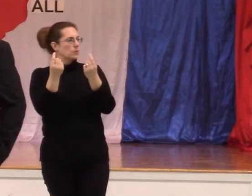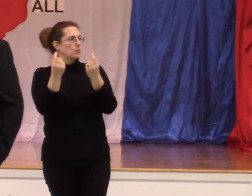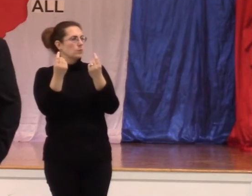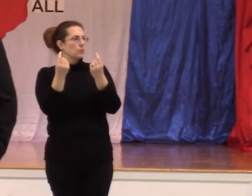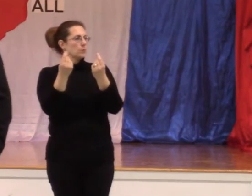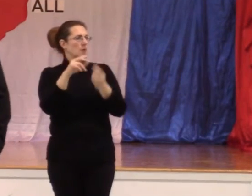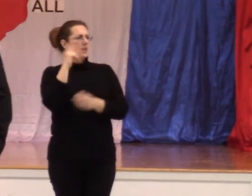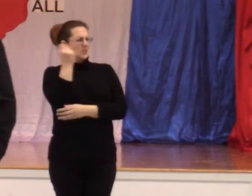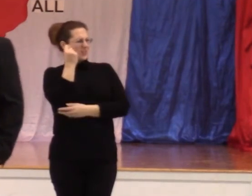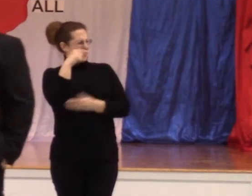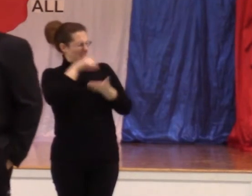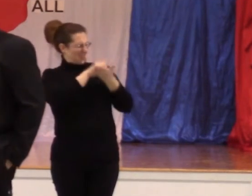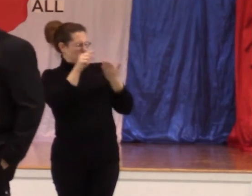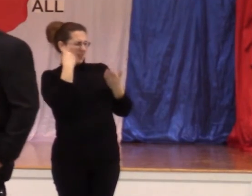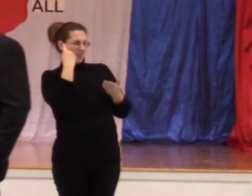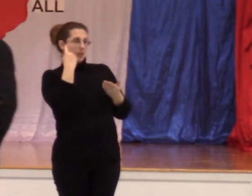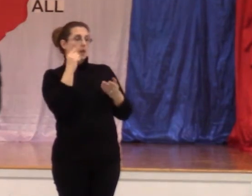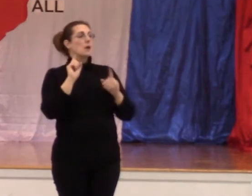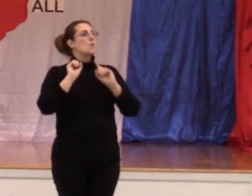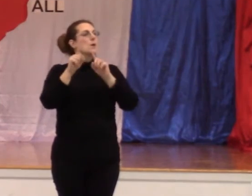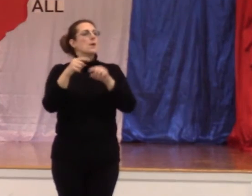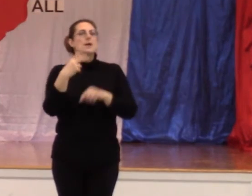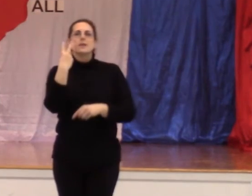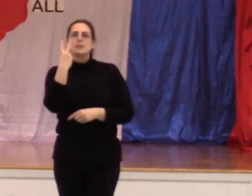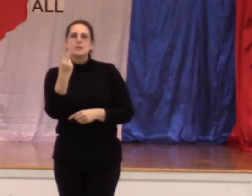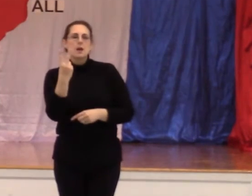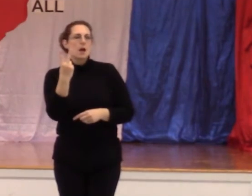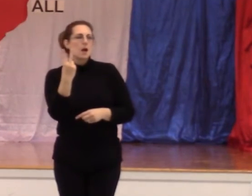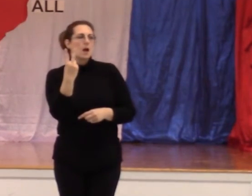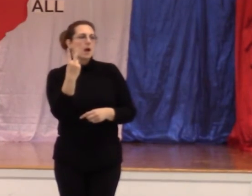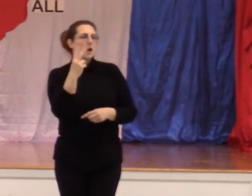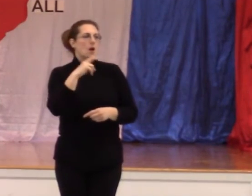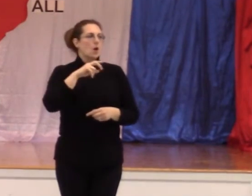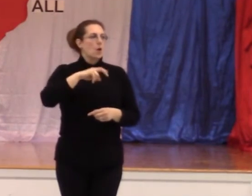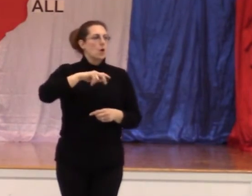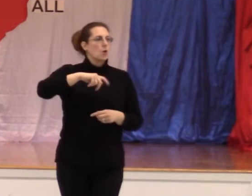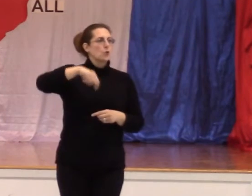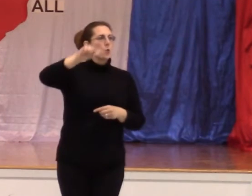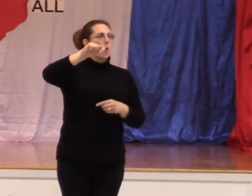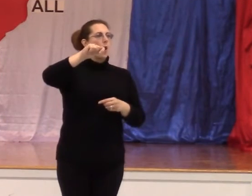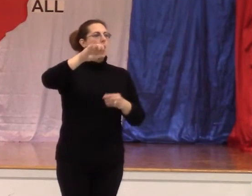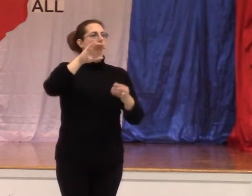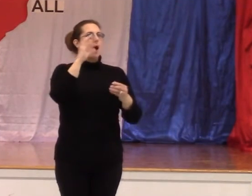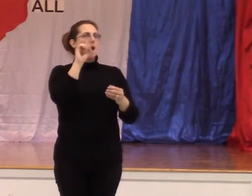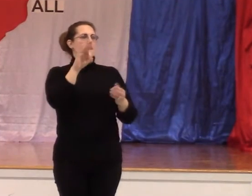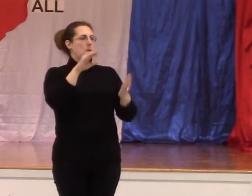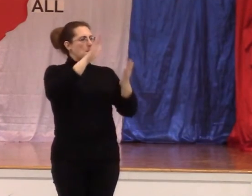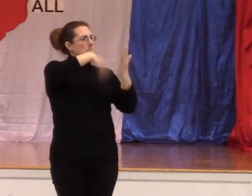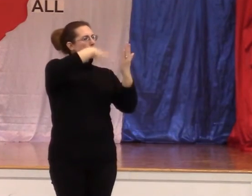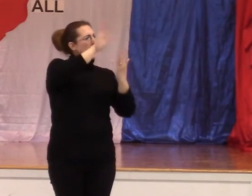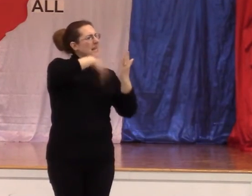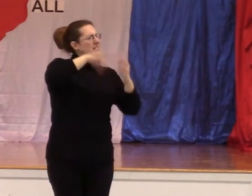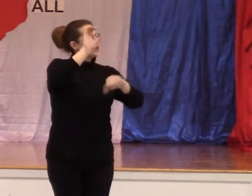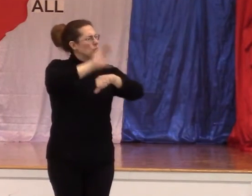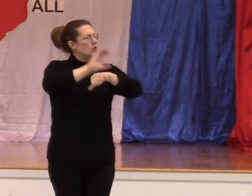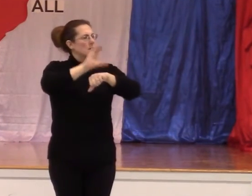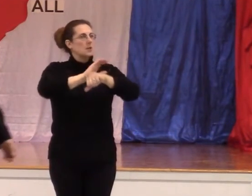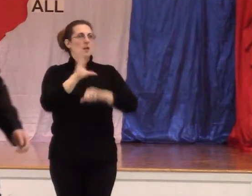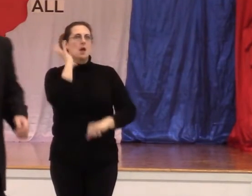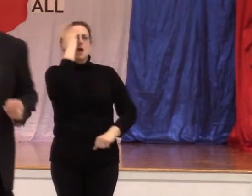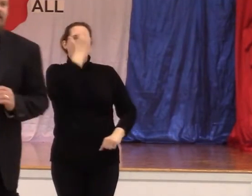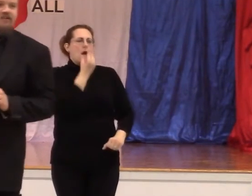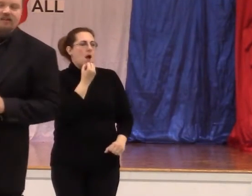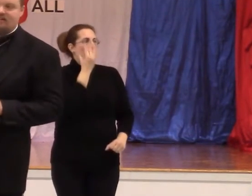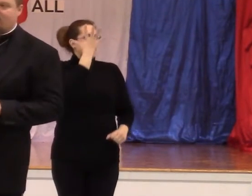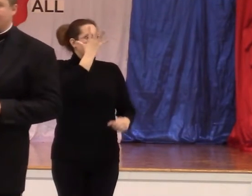was it Tuesday this week? Is we went and we saw the tour of the painted churches, which is a beautiful